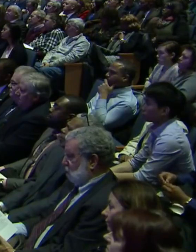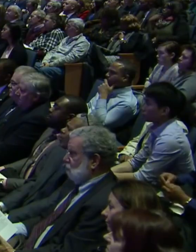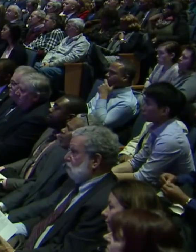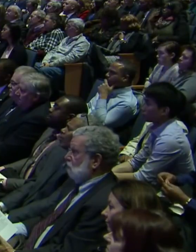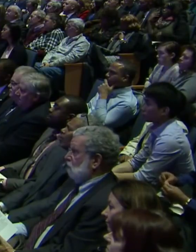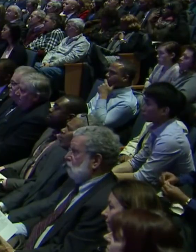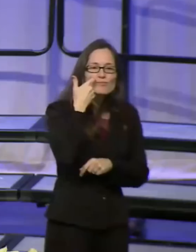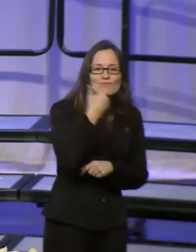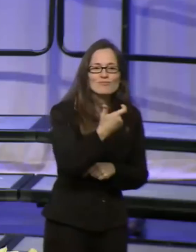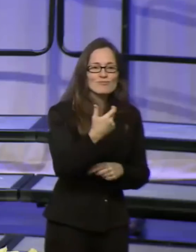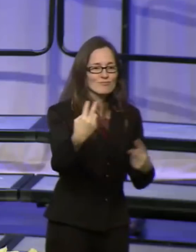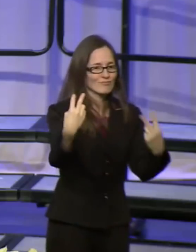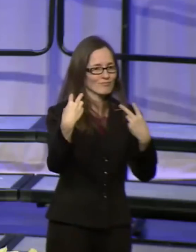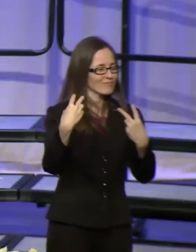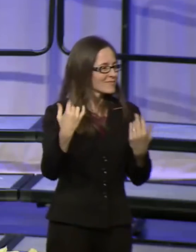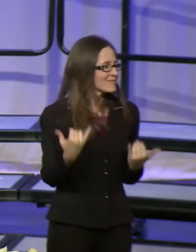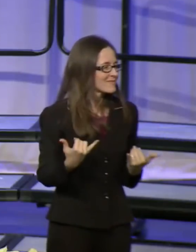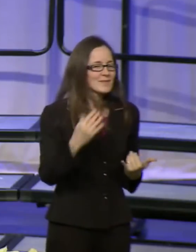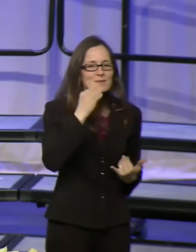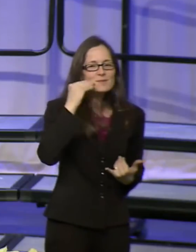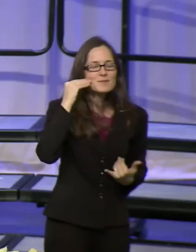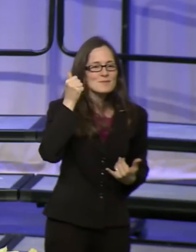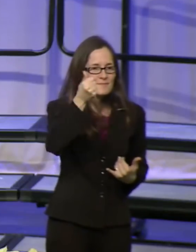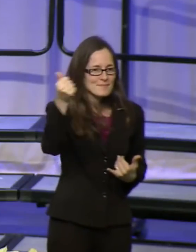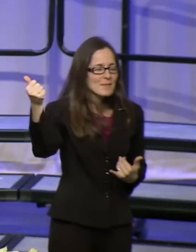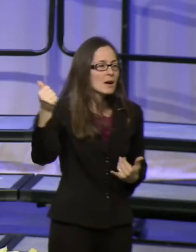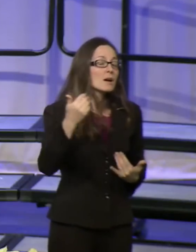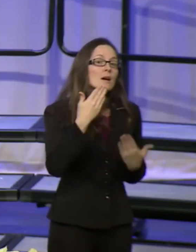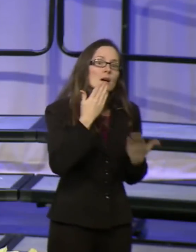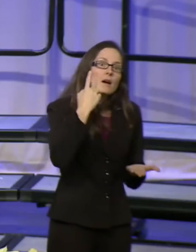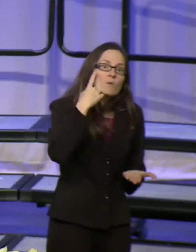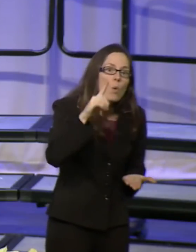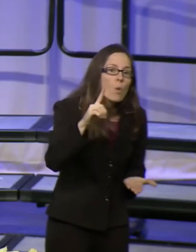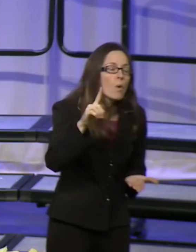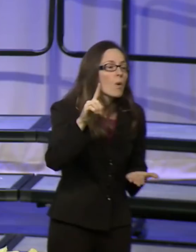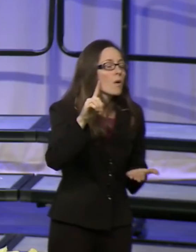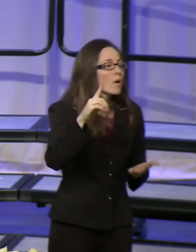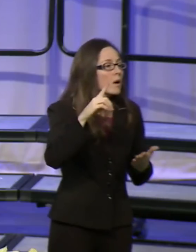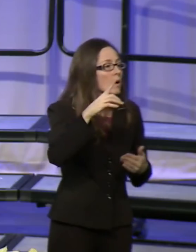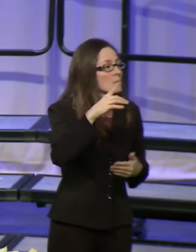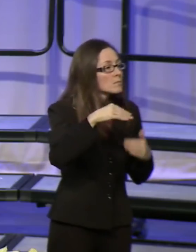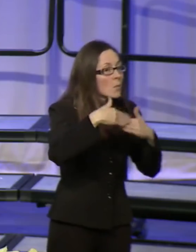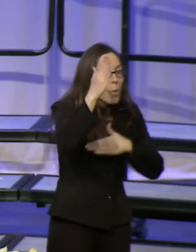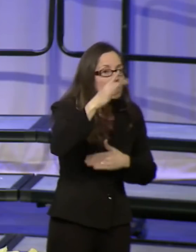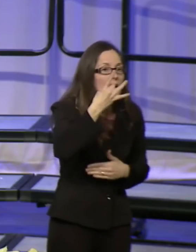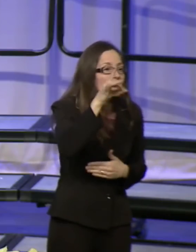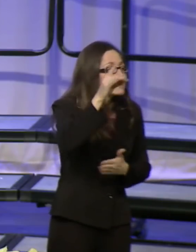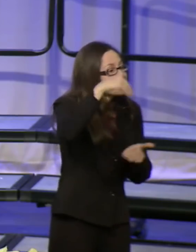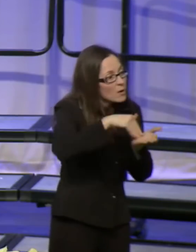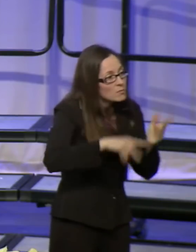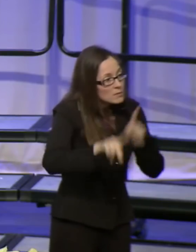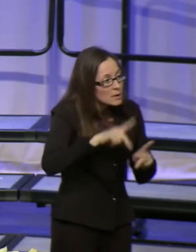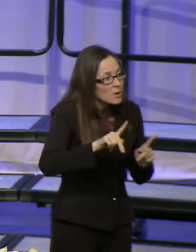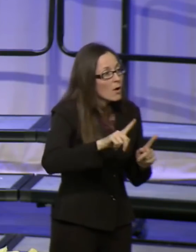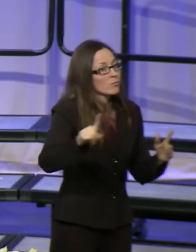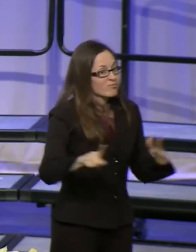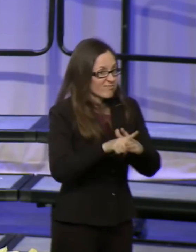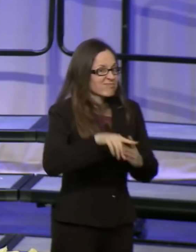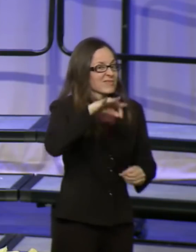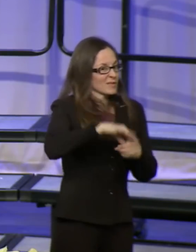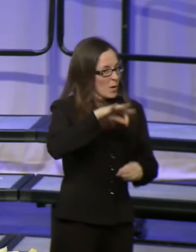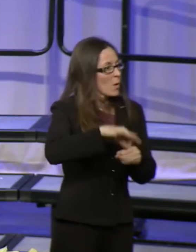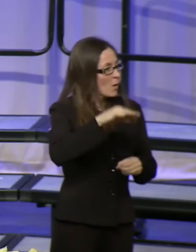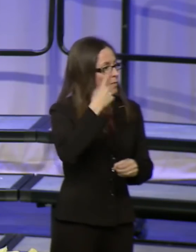home. Thank you to the 18,000 plus voters who gave me a chance to serve you as a member of this auspicious county